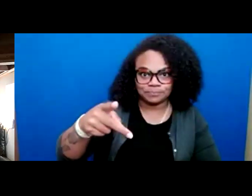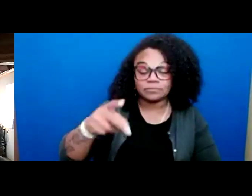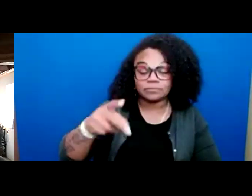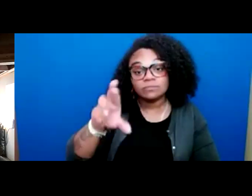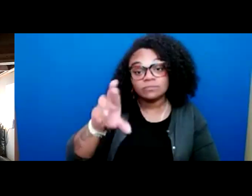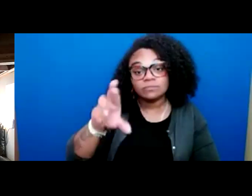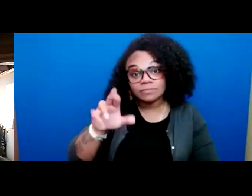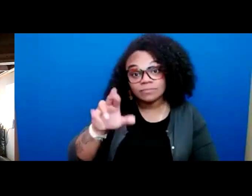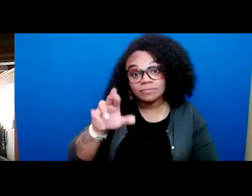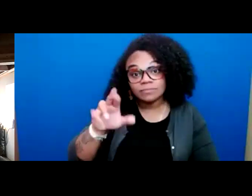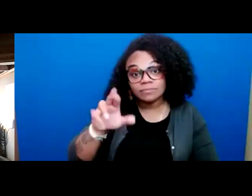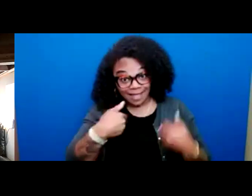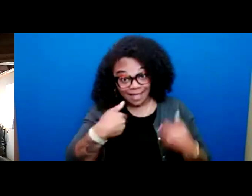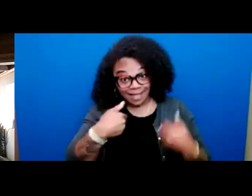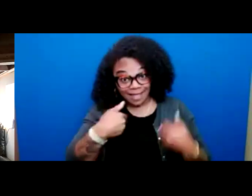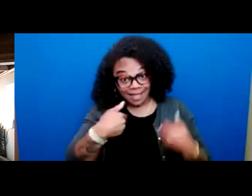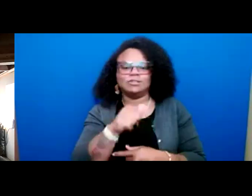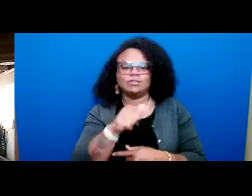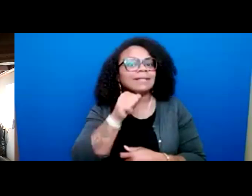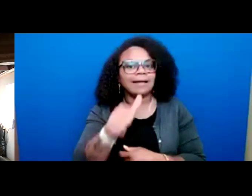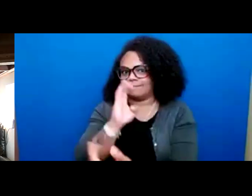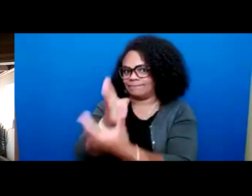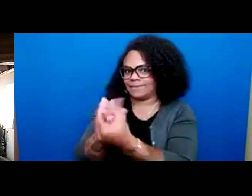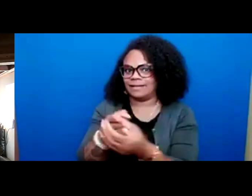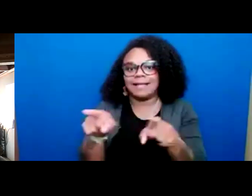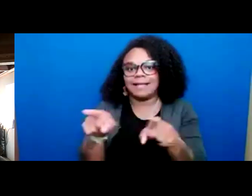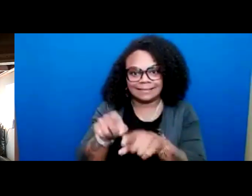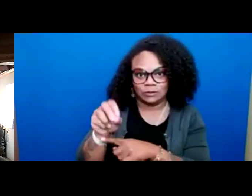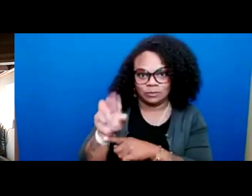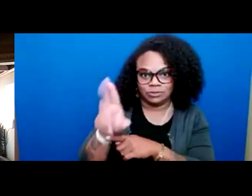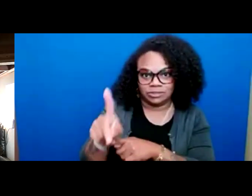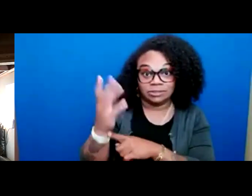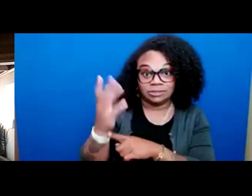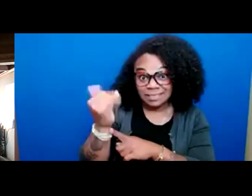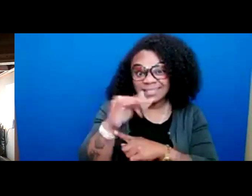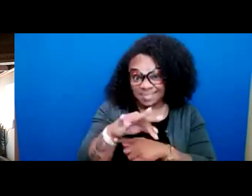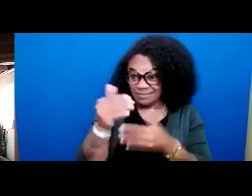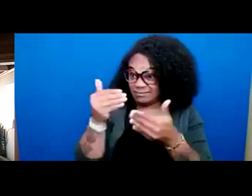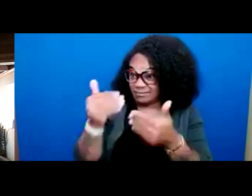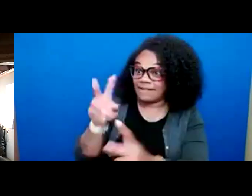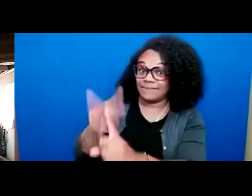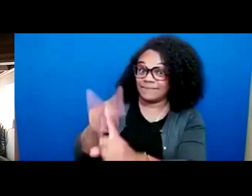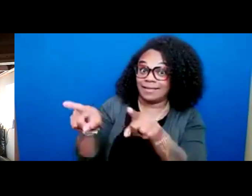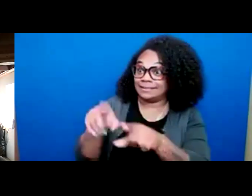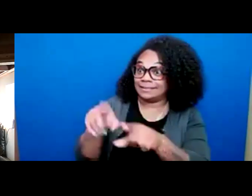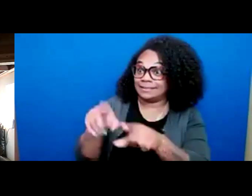they're not filing as a corporation, because when you do that, you can't use the property essential to self-support